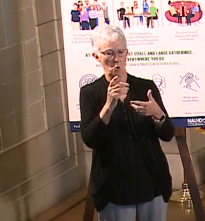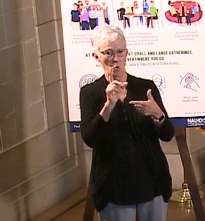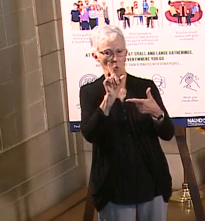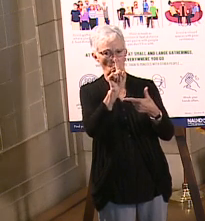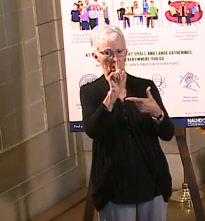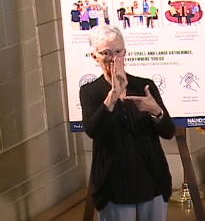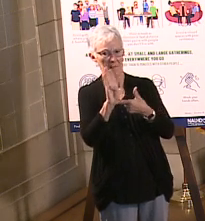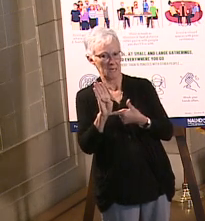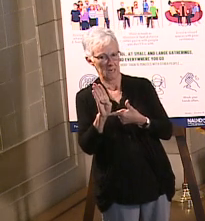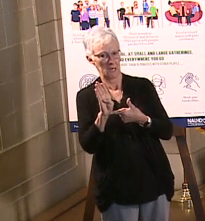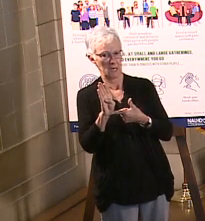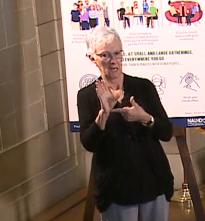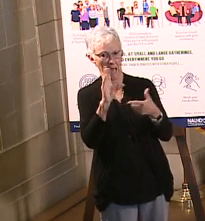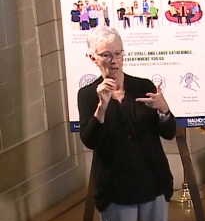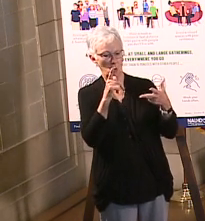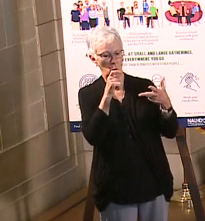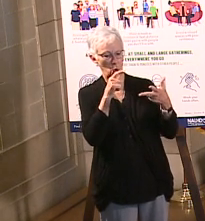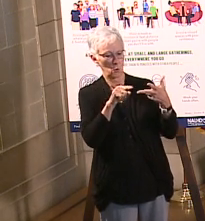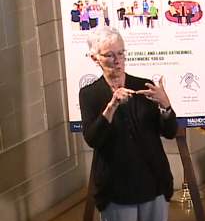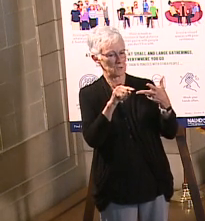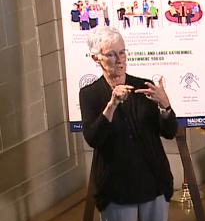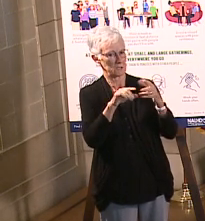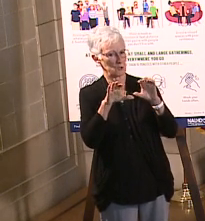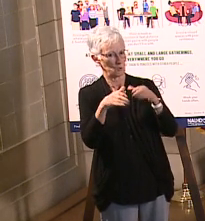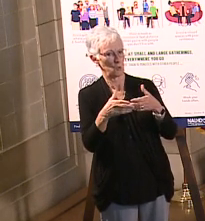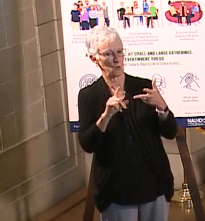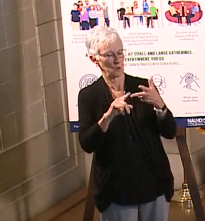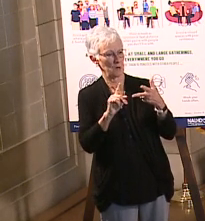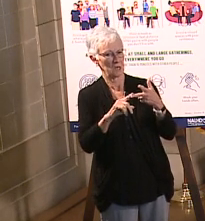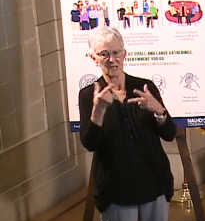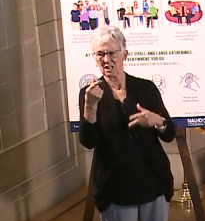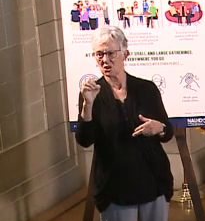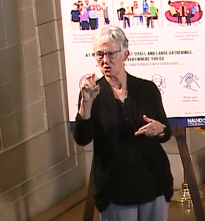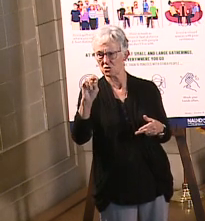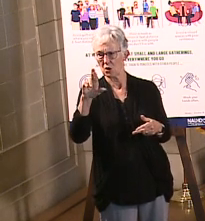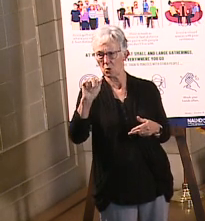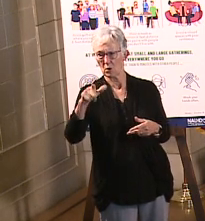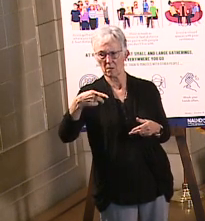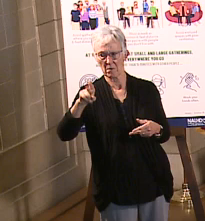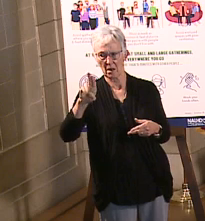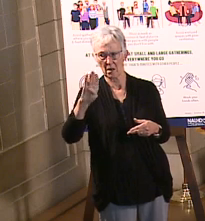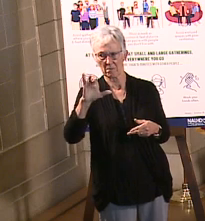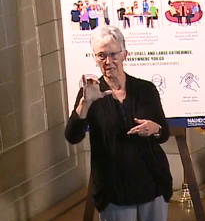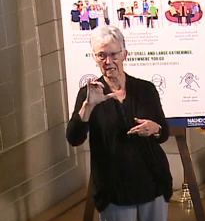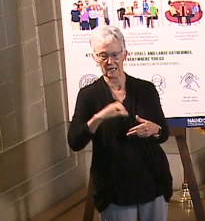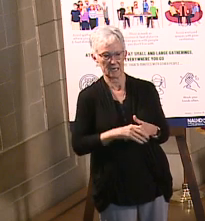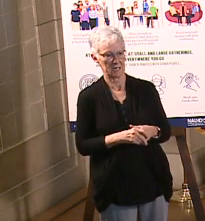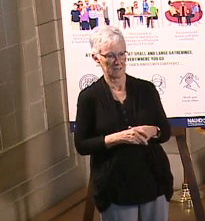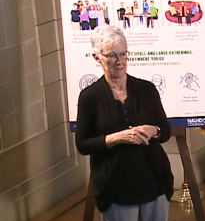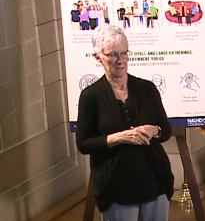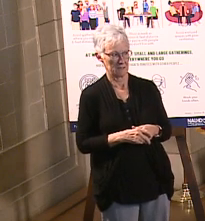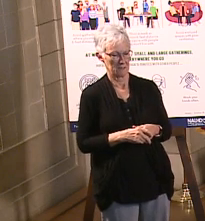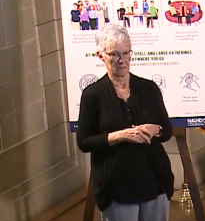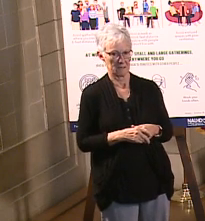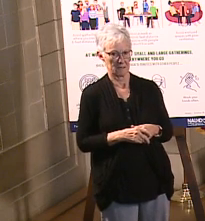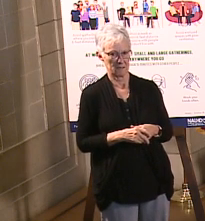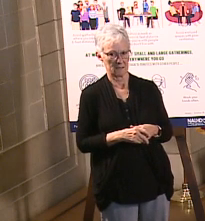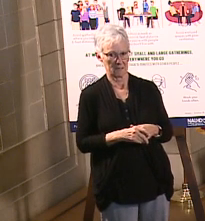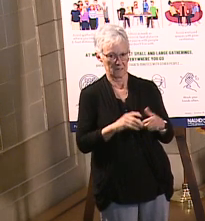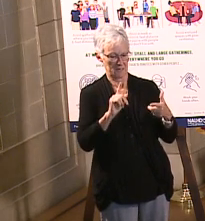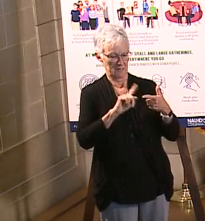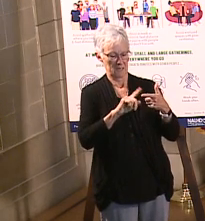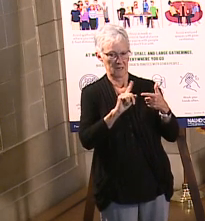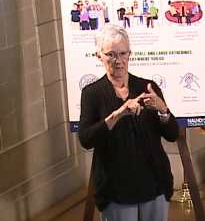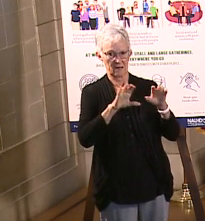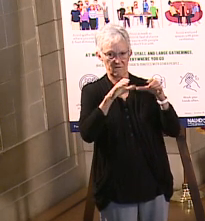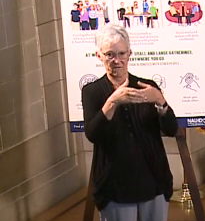after phase 1B? When does the general public? I can, so you're asking the population for phase 1B. While I don't have those numbers in